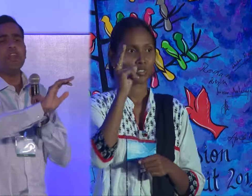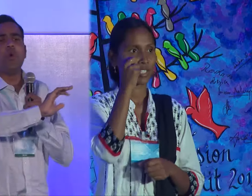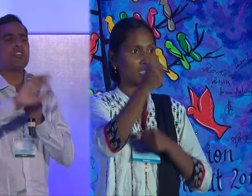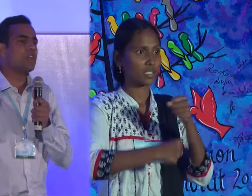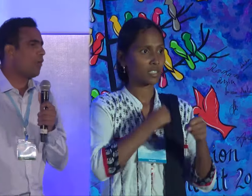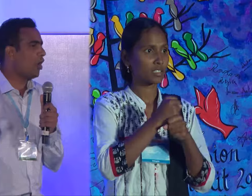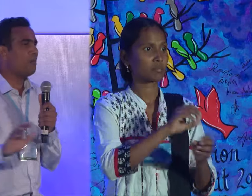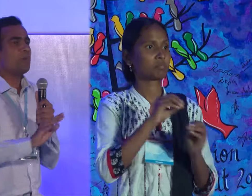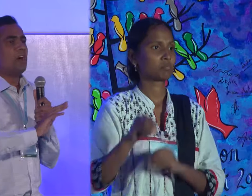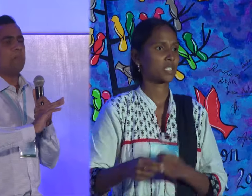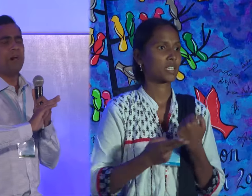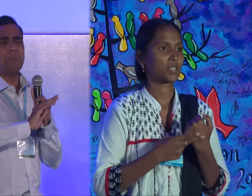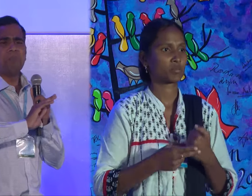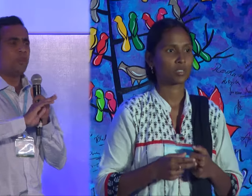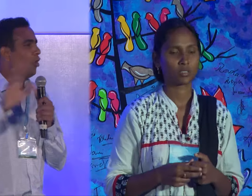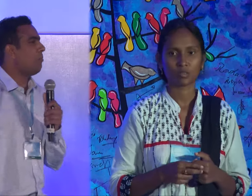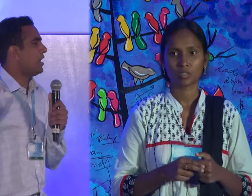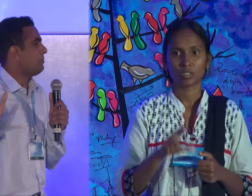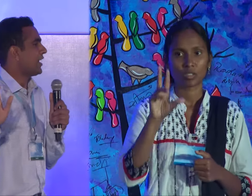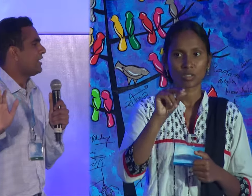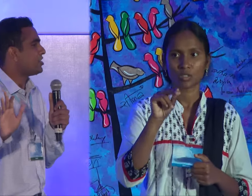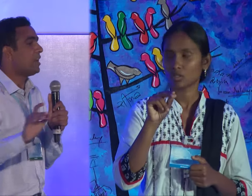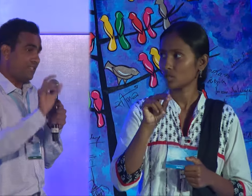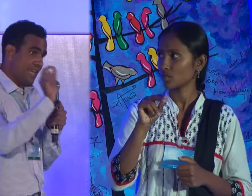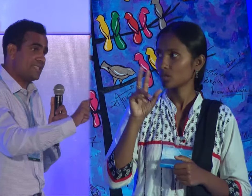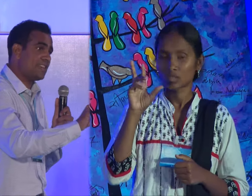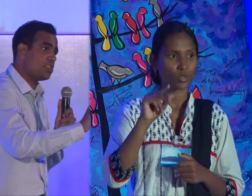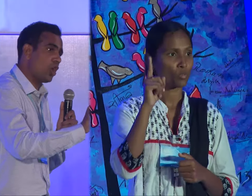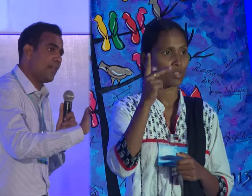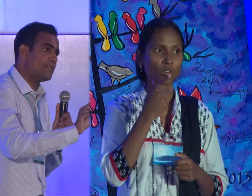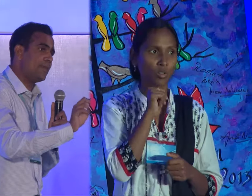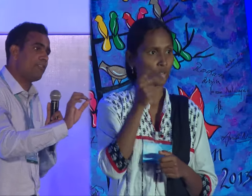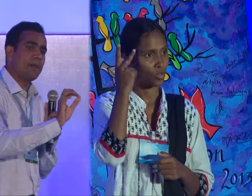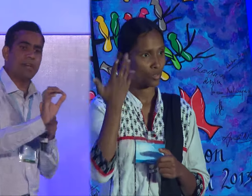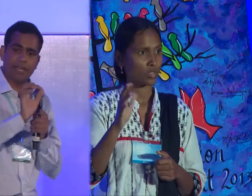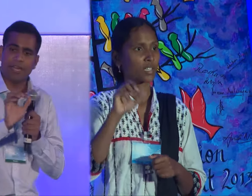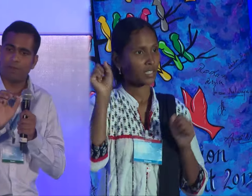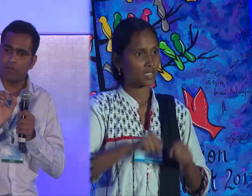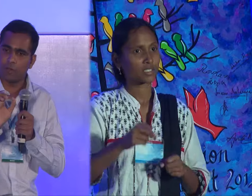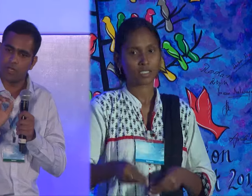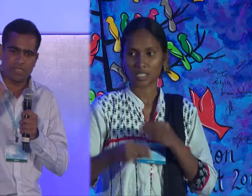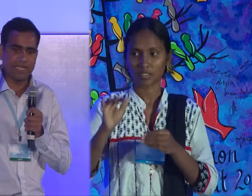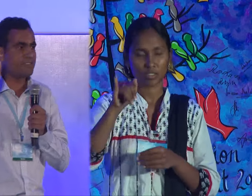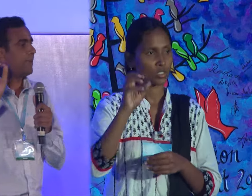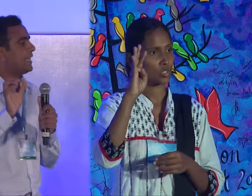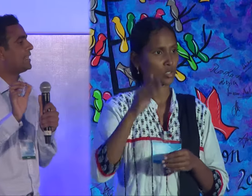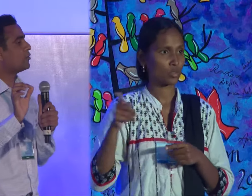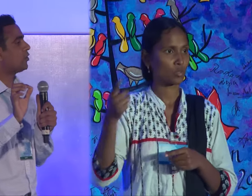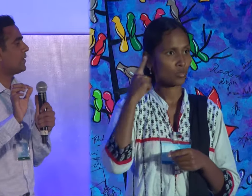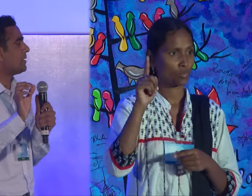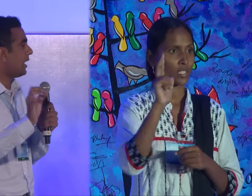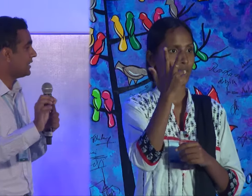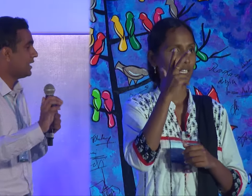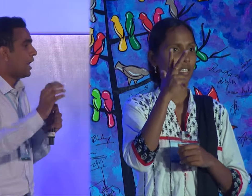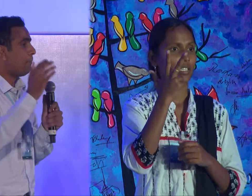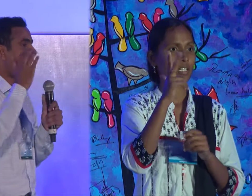mean, no Arjuna award, no recognition. Yes, there is a job that is being given by the Haryana Power Corporation that gives him